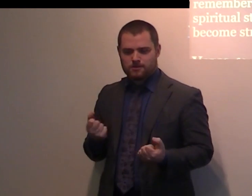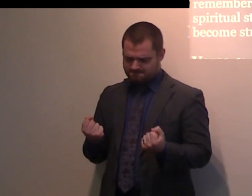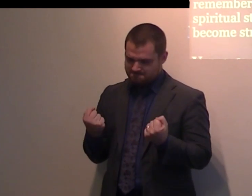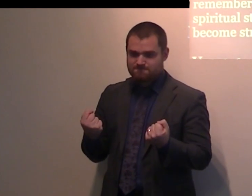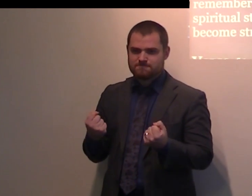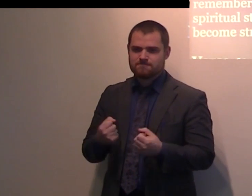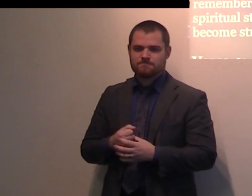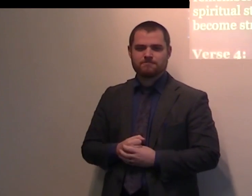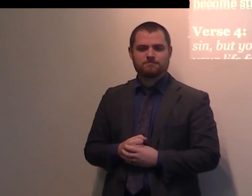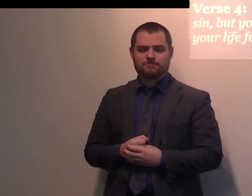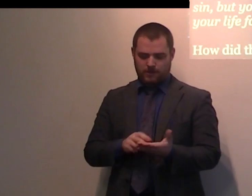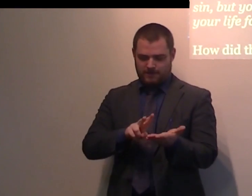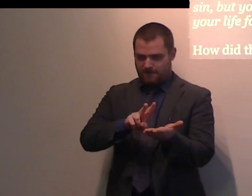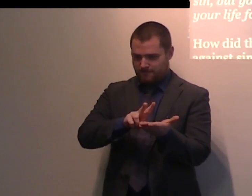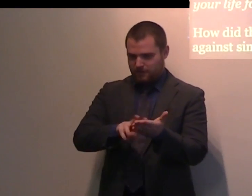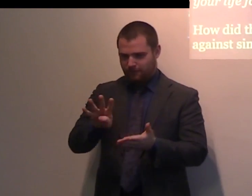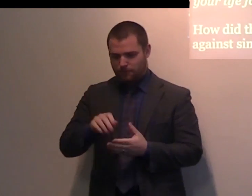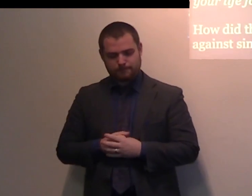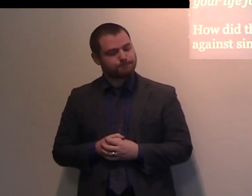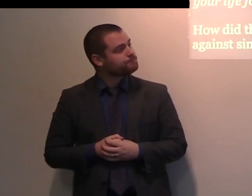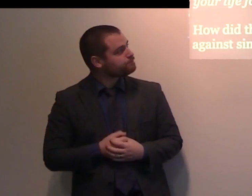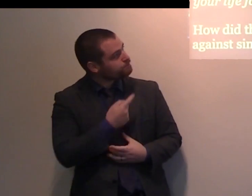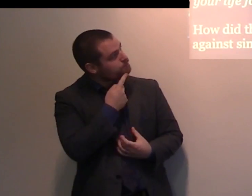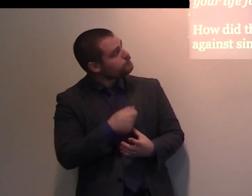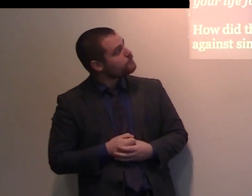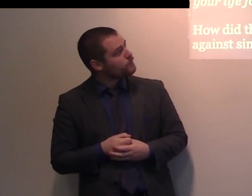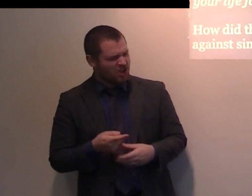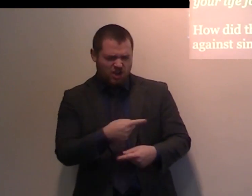Verse 4, quote, you are struggling against sin,